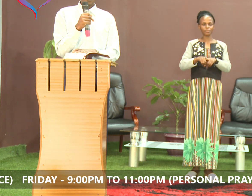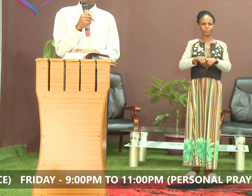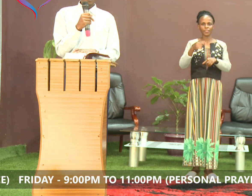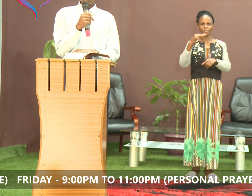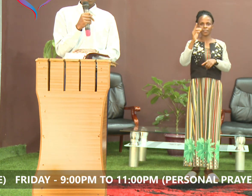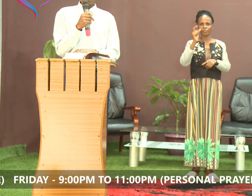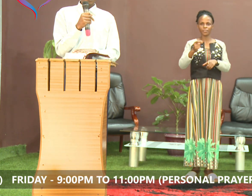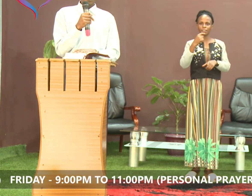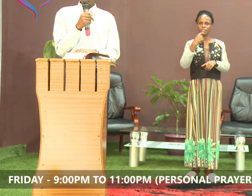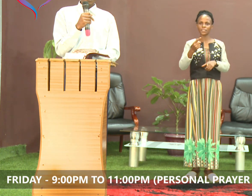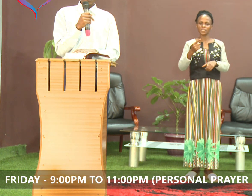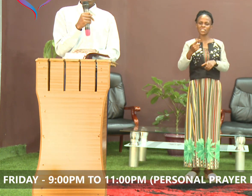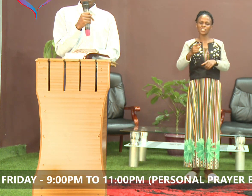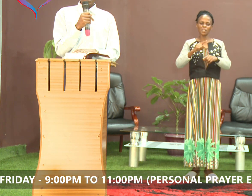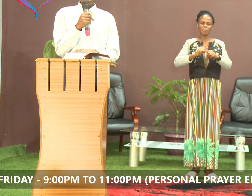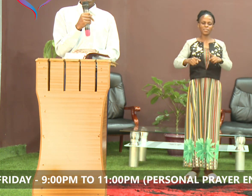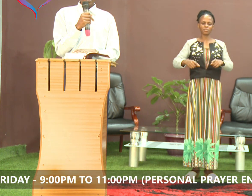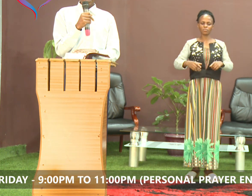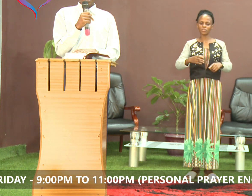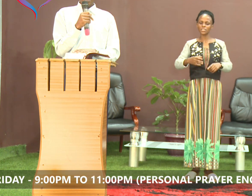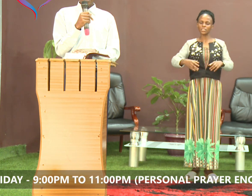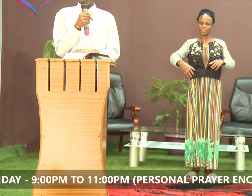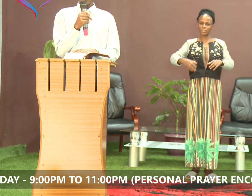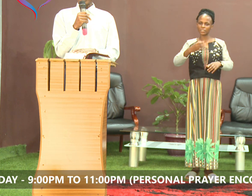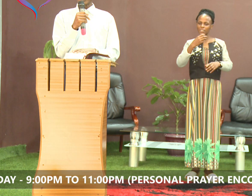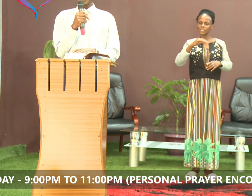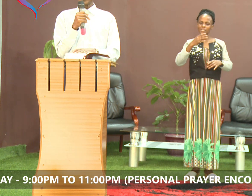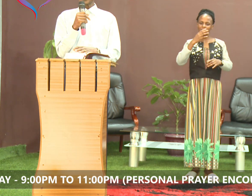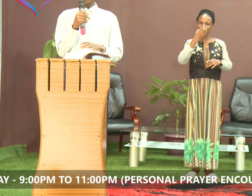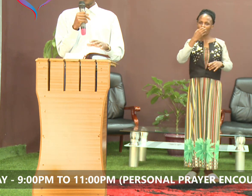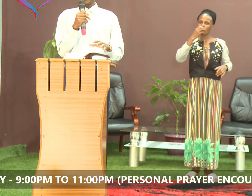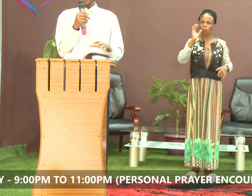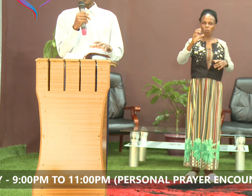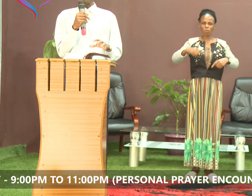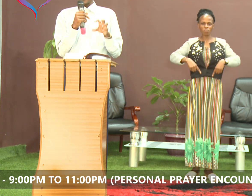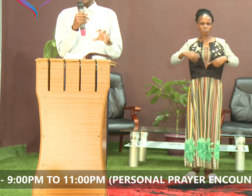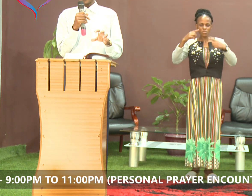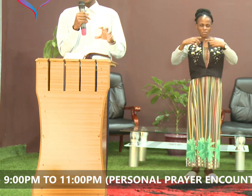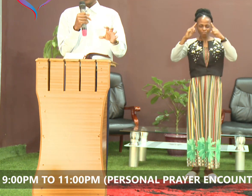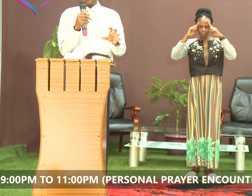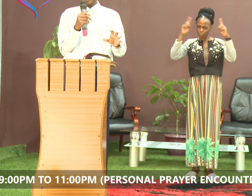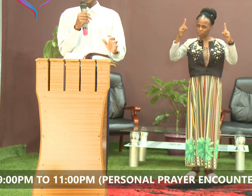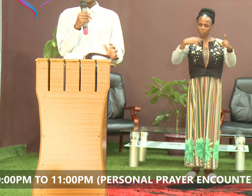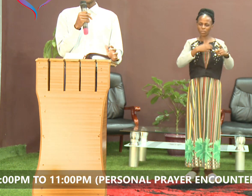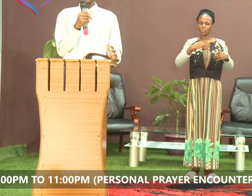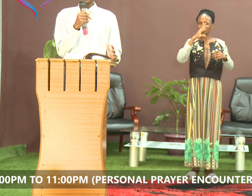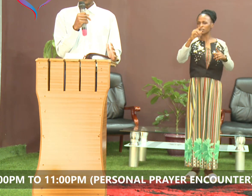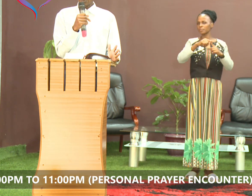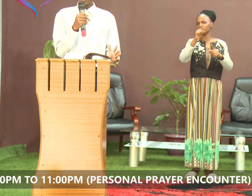alina kyagamba naye ng'akuboggolera, you will not take it. If someone is telling you something but backs at you